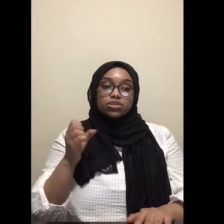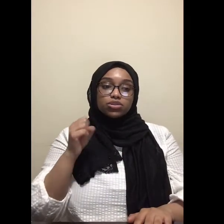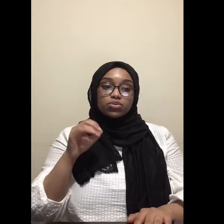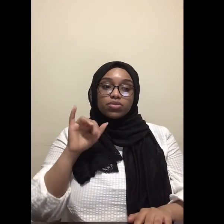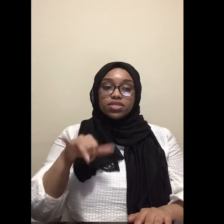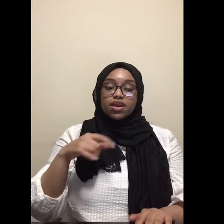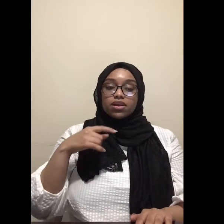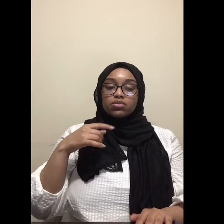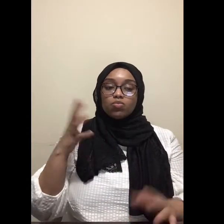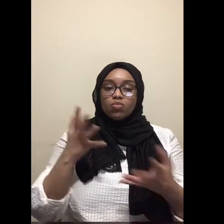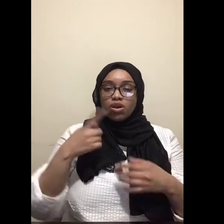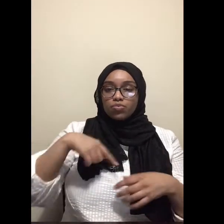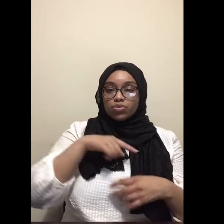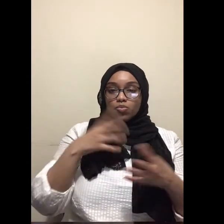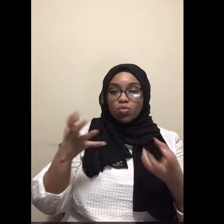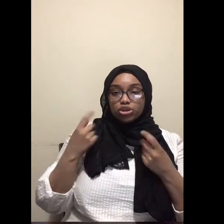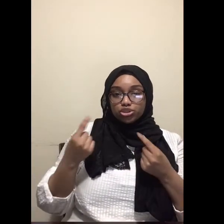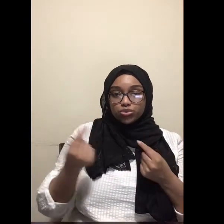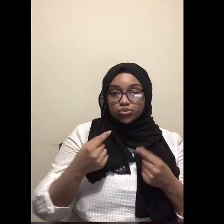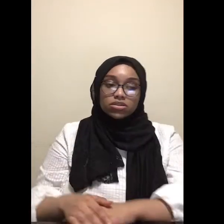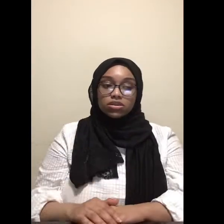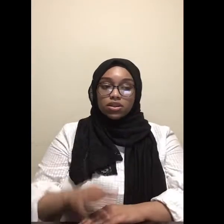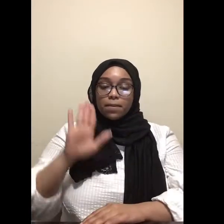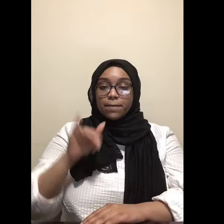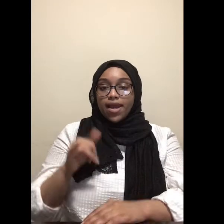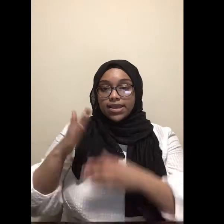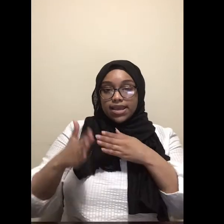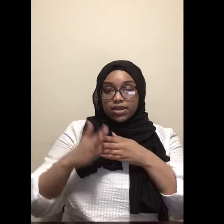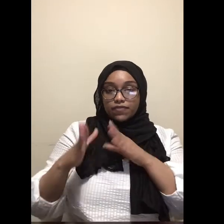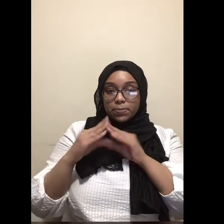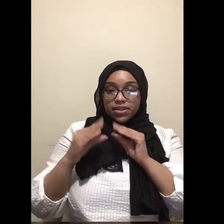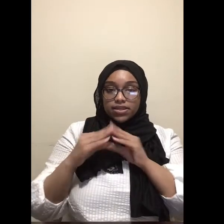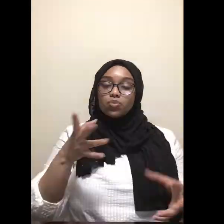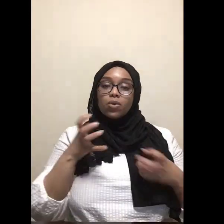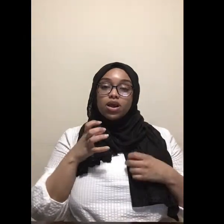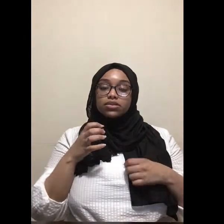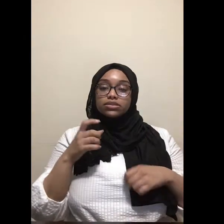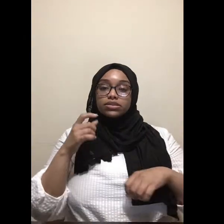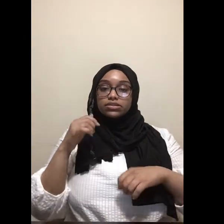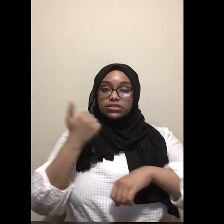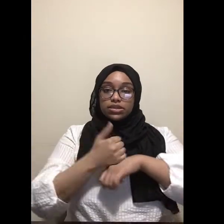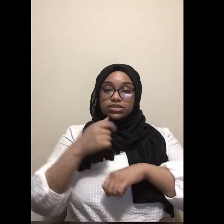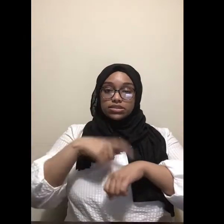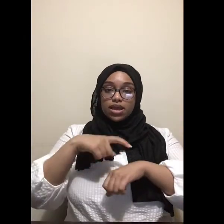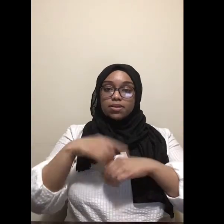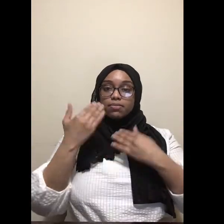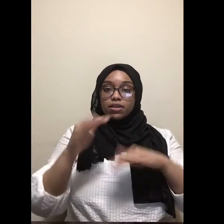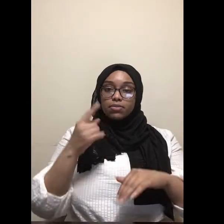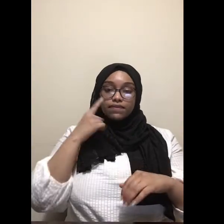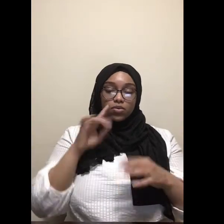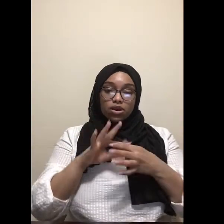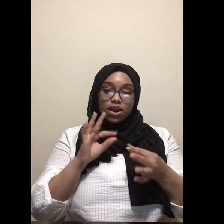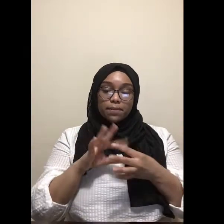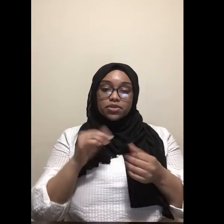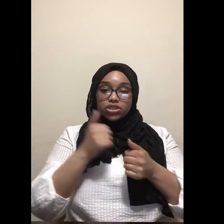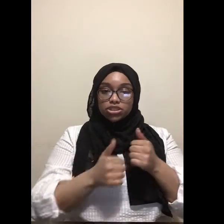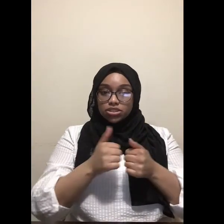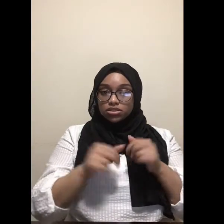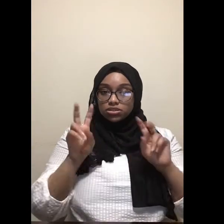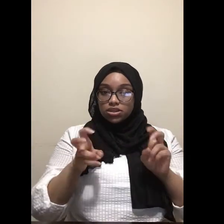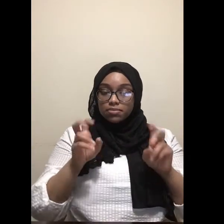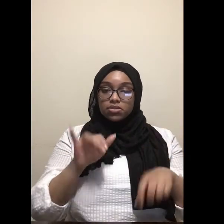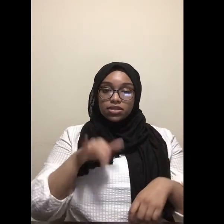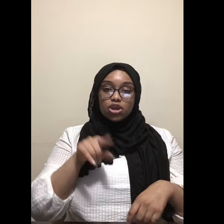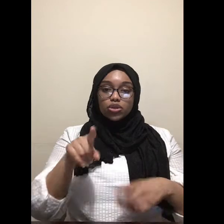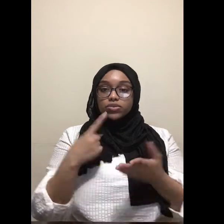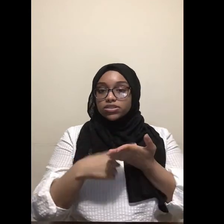want to set a time limit for comments on each topic that you are discussing. So you can